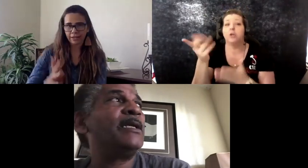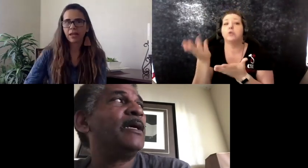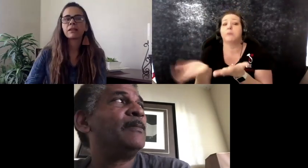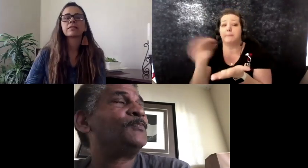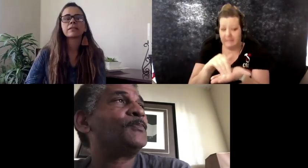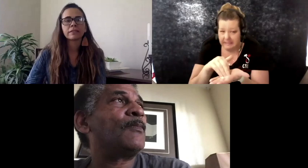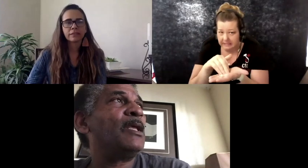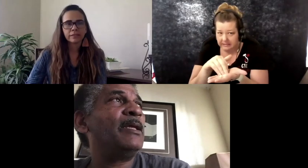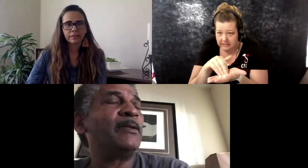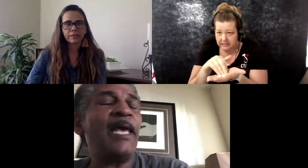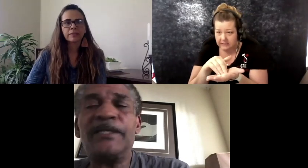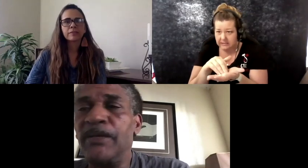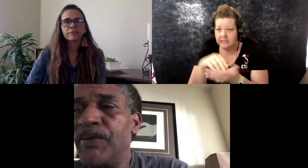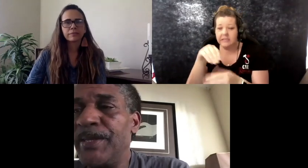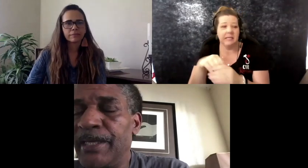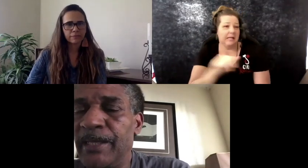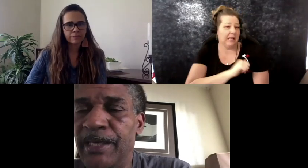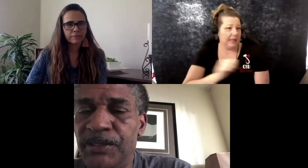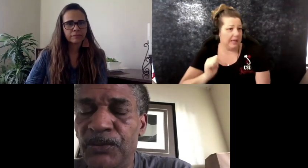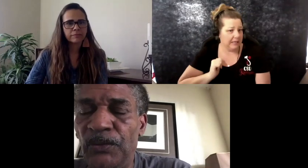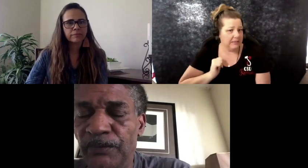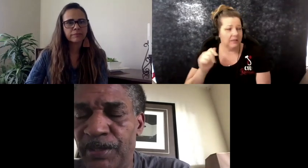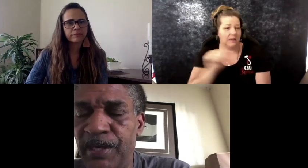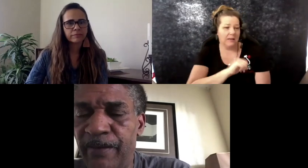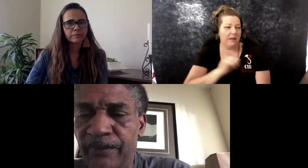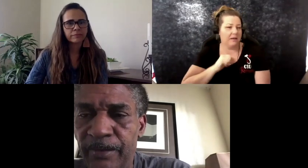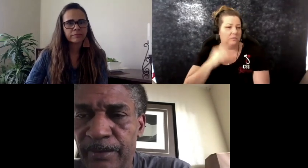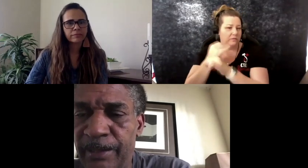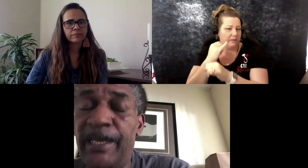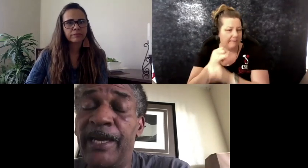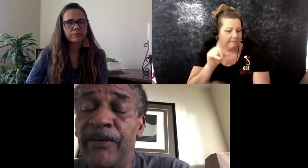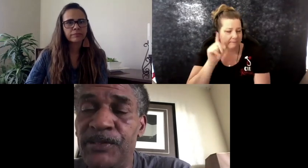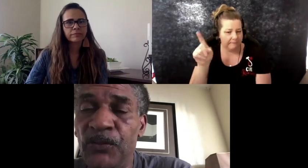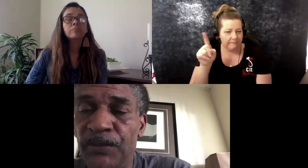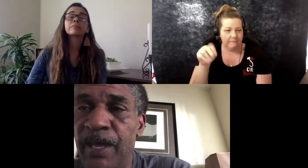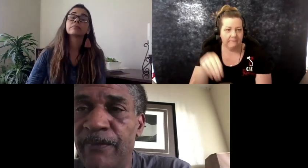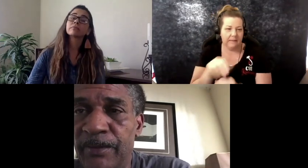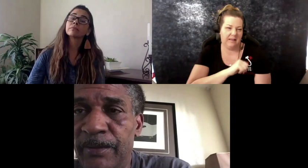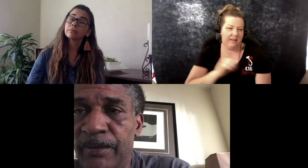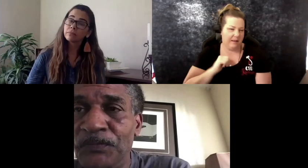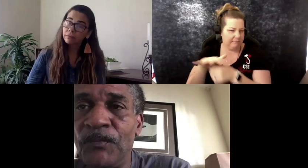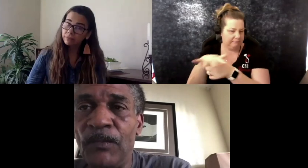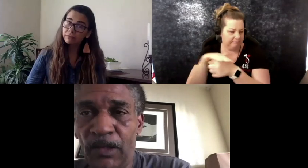was in Atlanta. We were at the Atlanta School for the Deaf, Atlanta Area School for the Deaf.